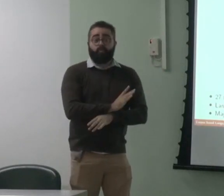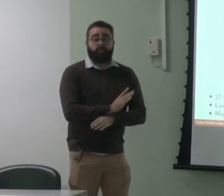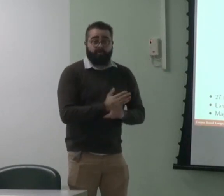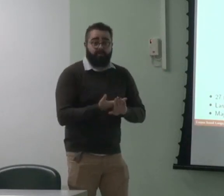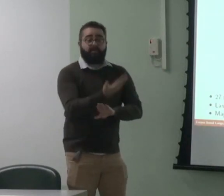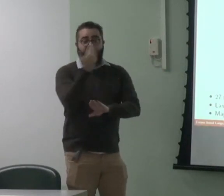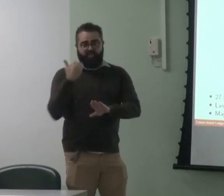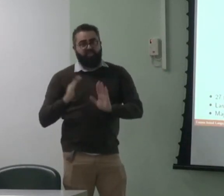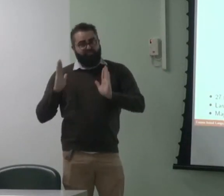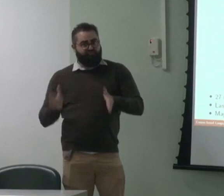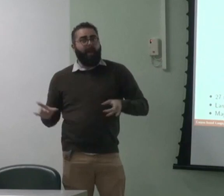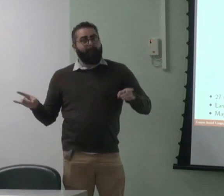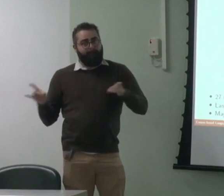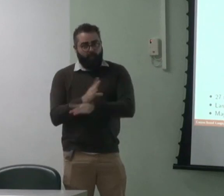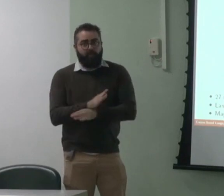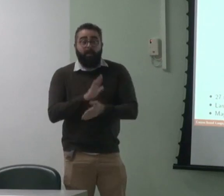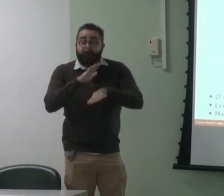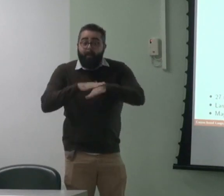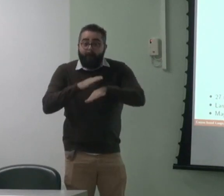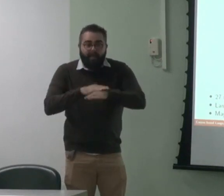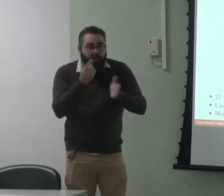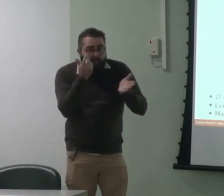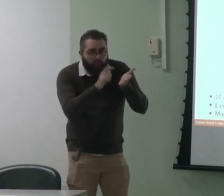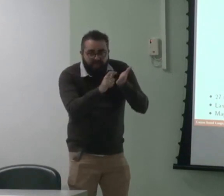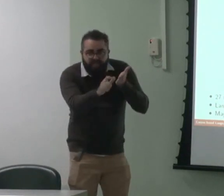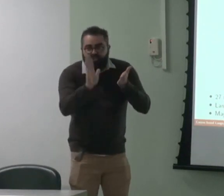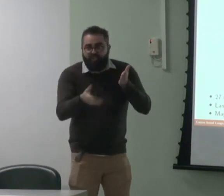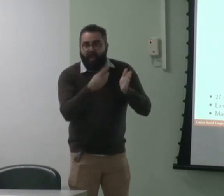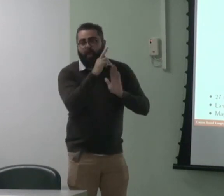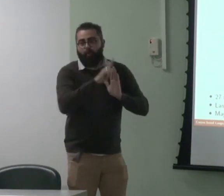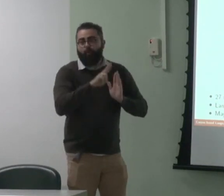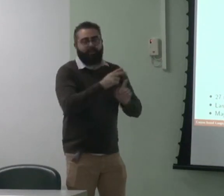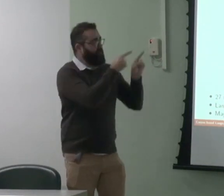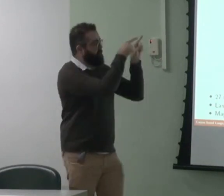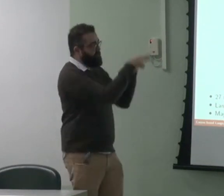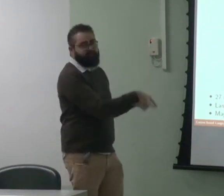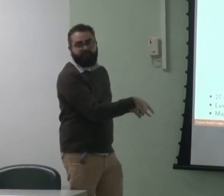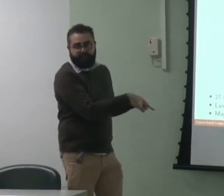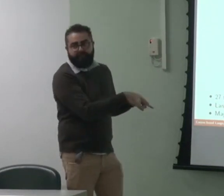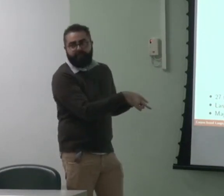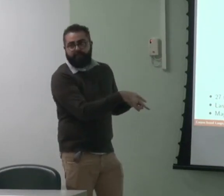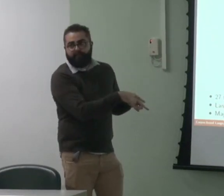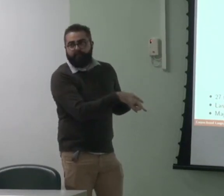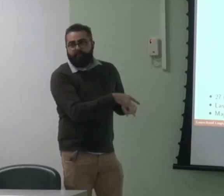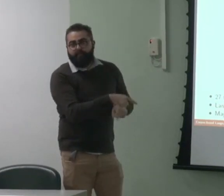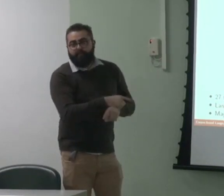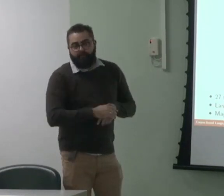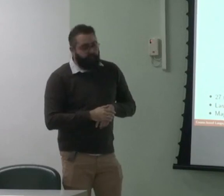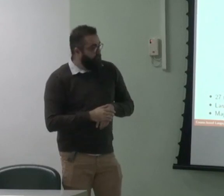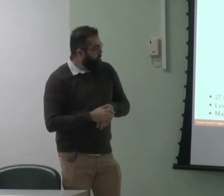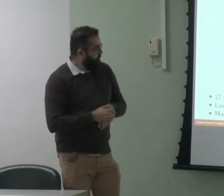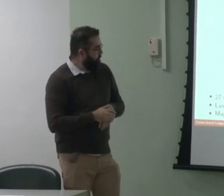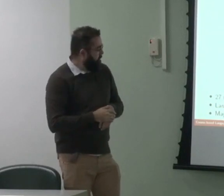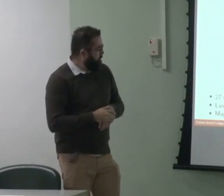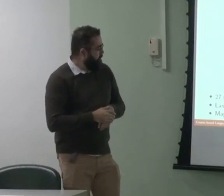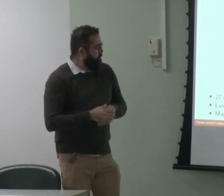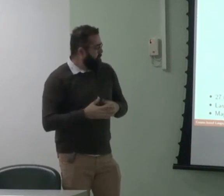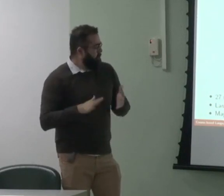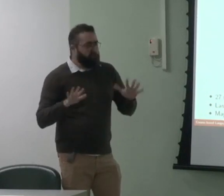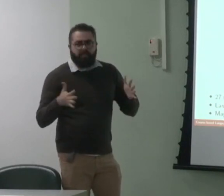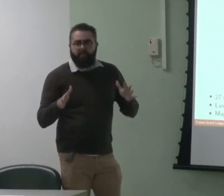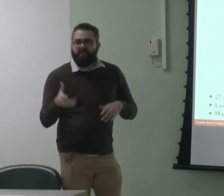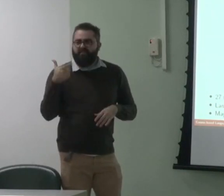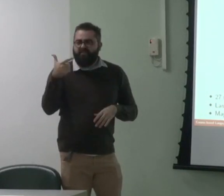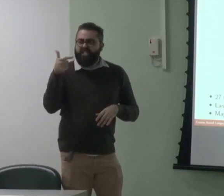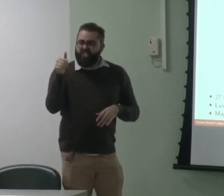set of values, which I'm not showing here. And not only these, I think 27 currently defined features